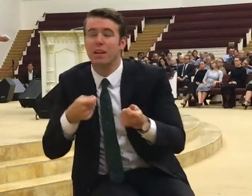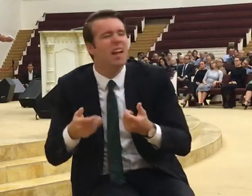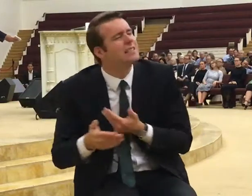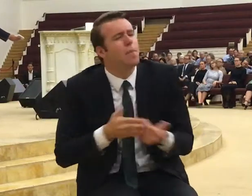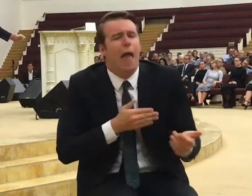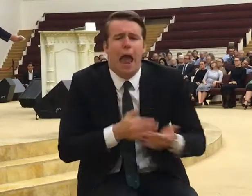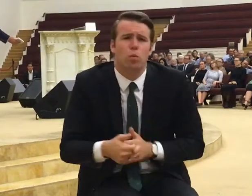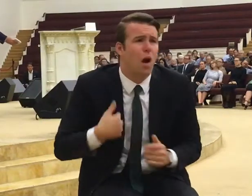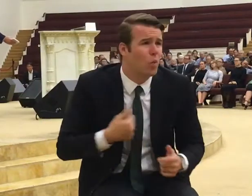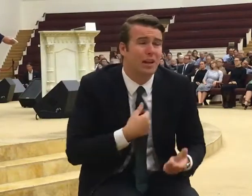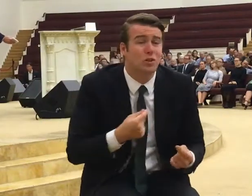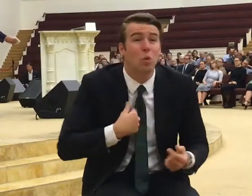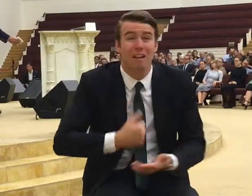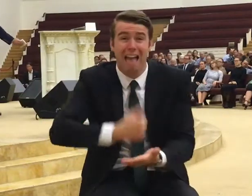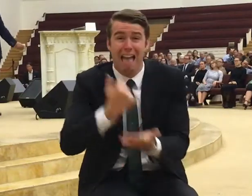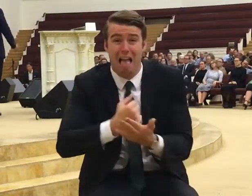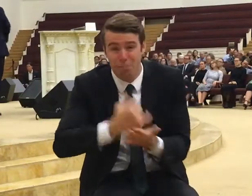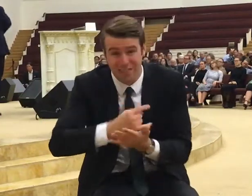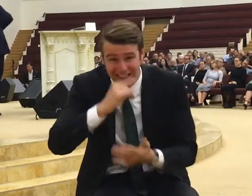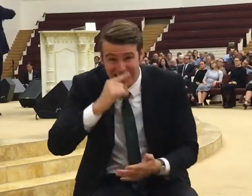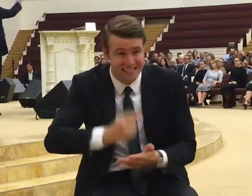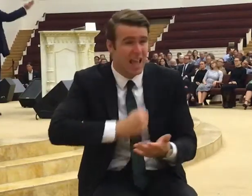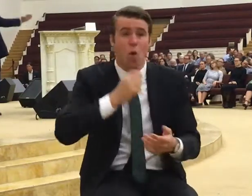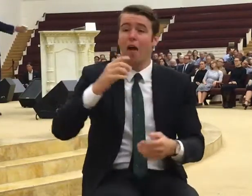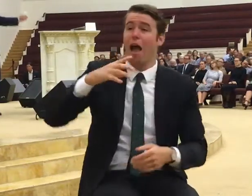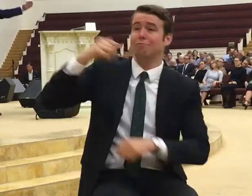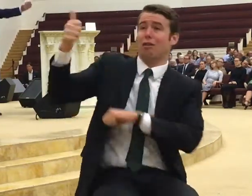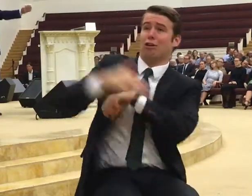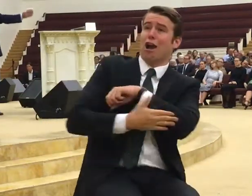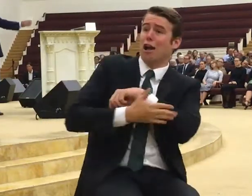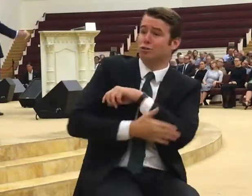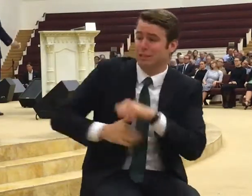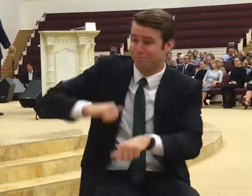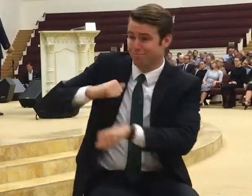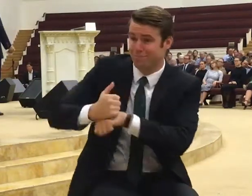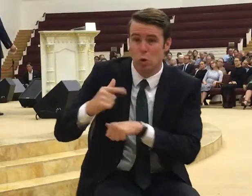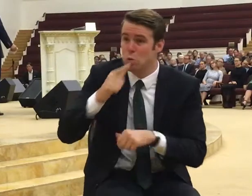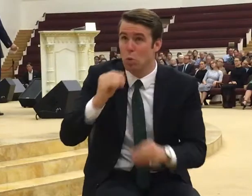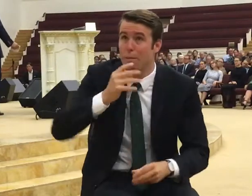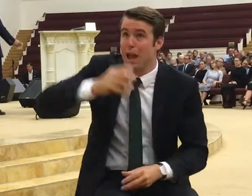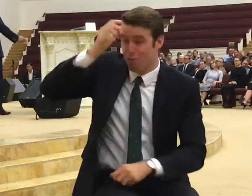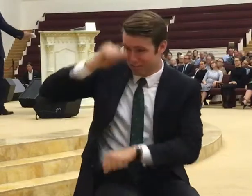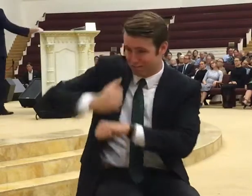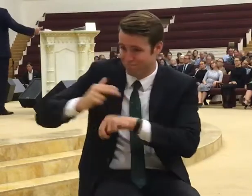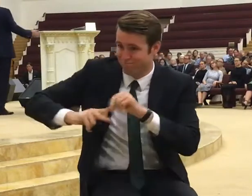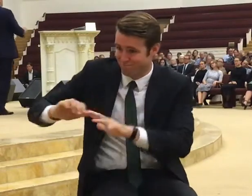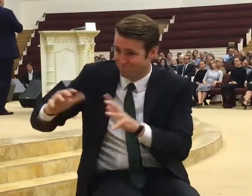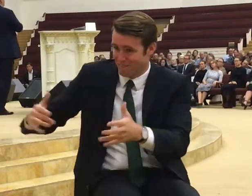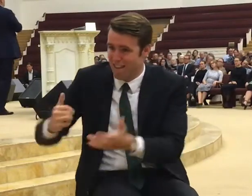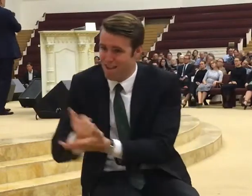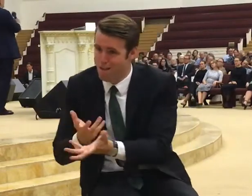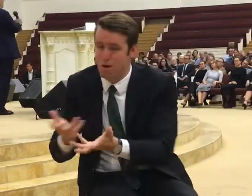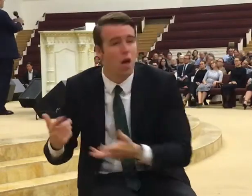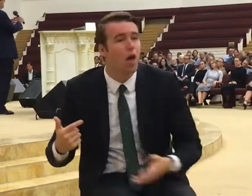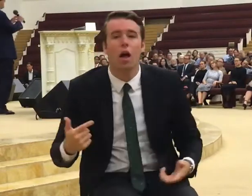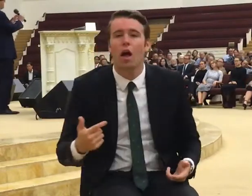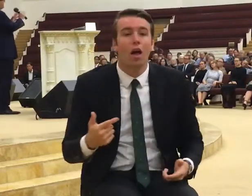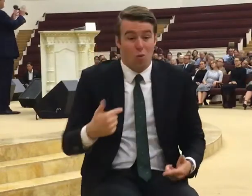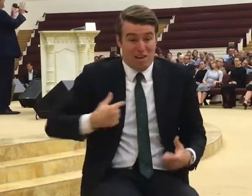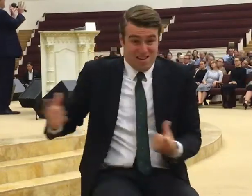matter how many kids we help in orphanages in Uganda and what. It doesn't matter. We're never going to make the